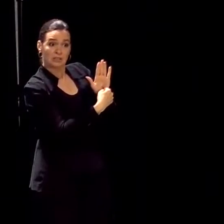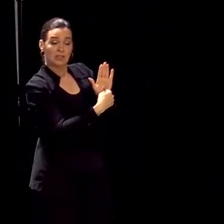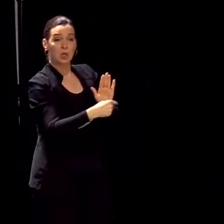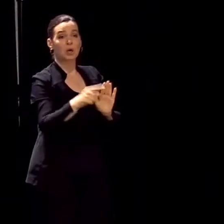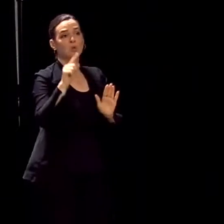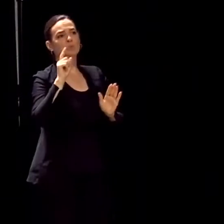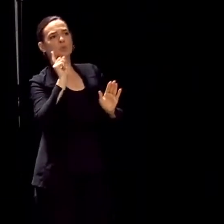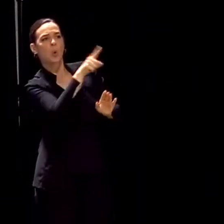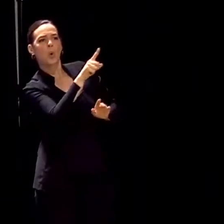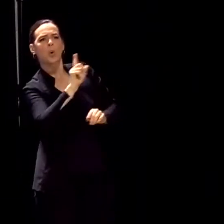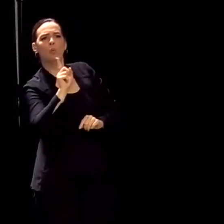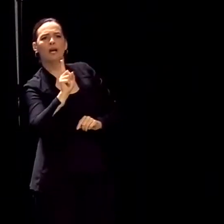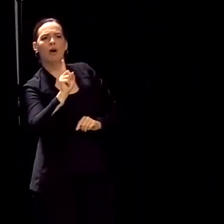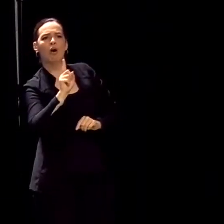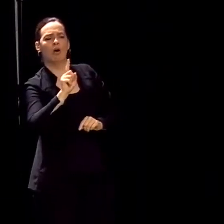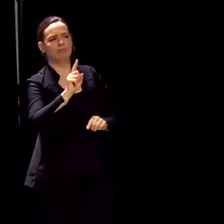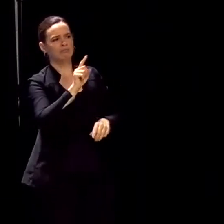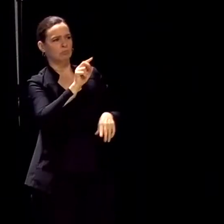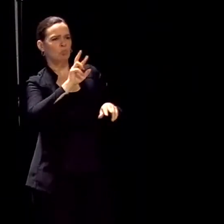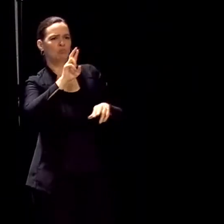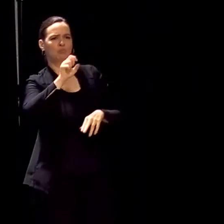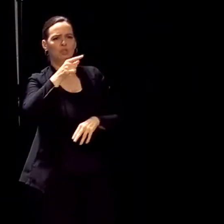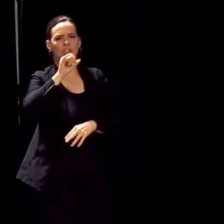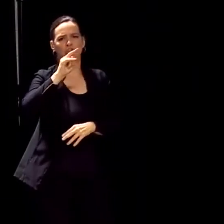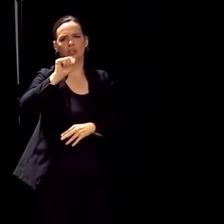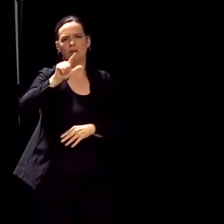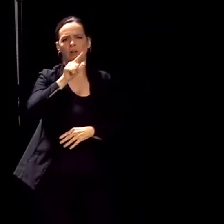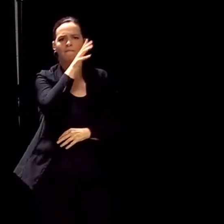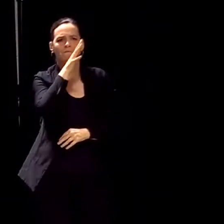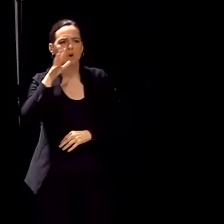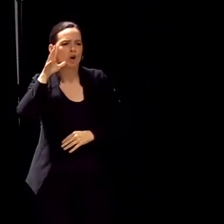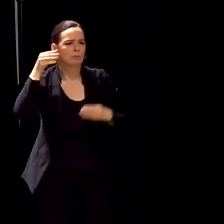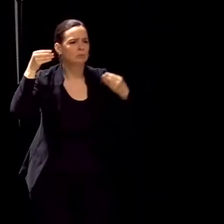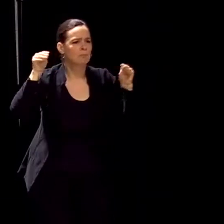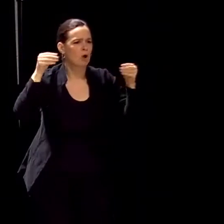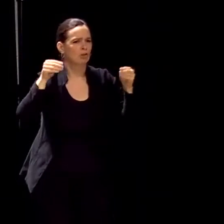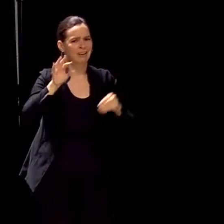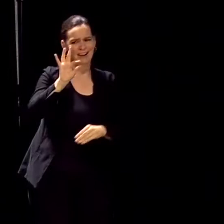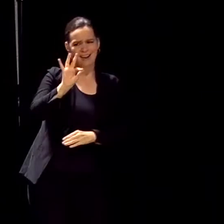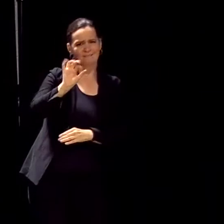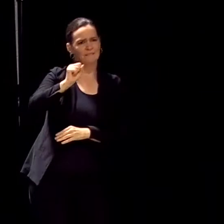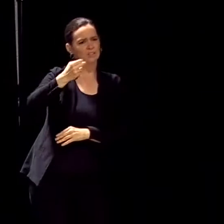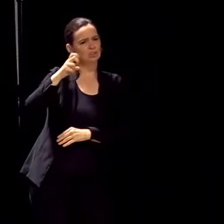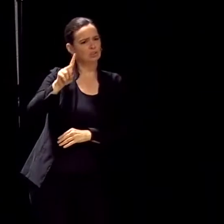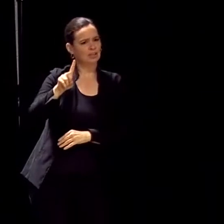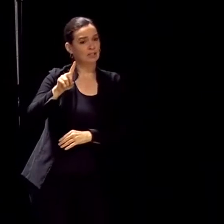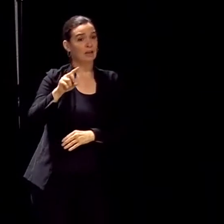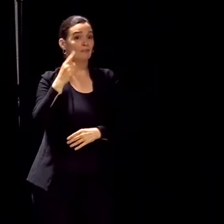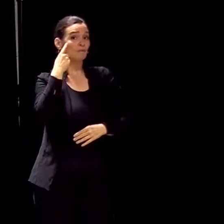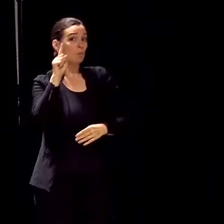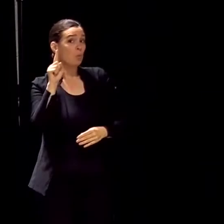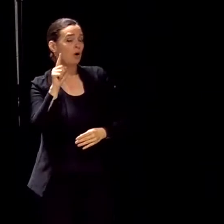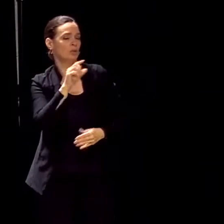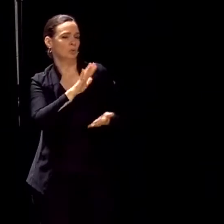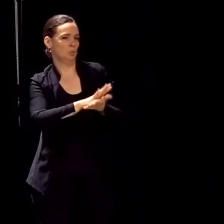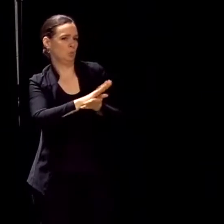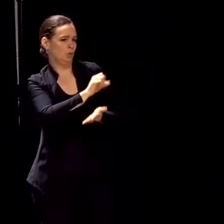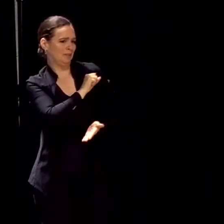a student is sick. For the saliva test, you need to register at